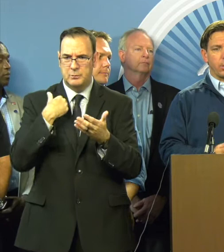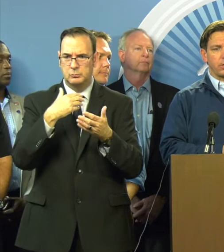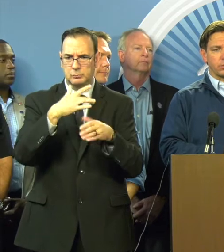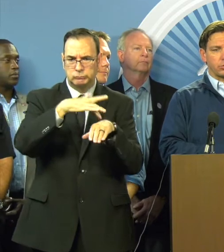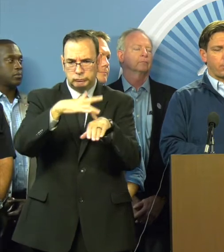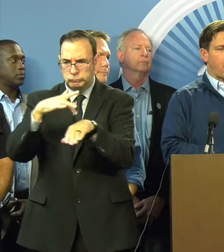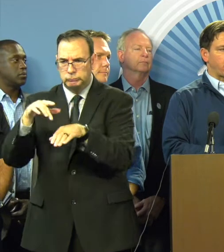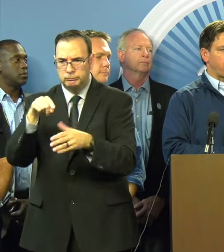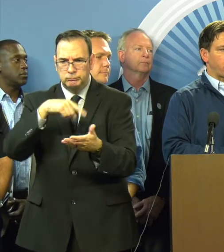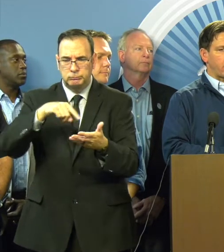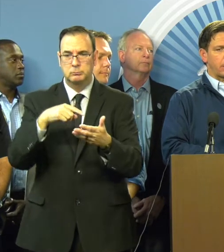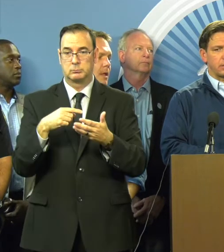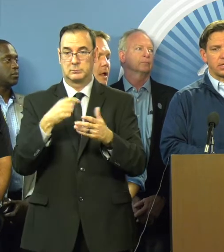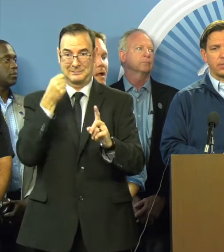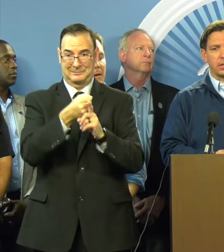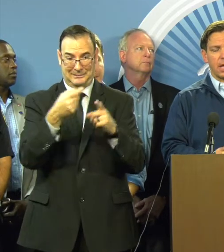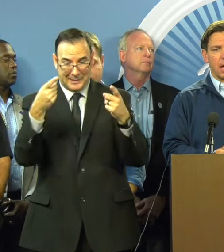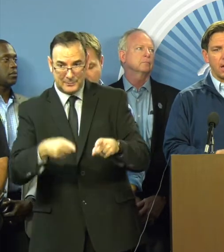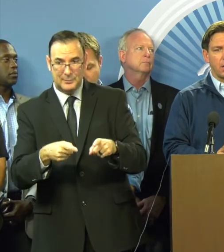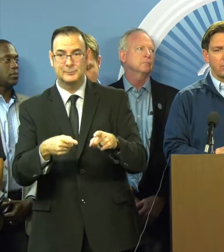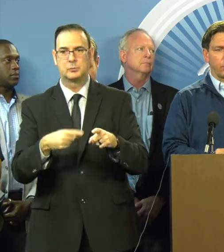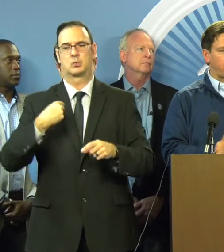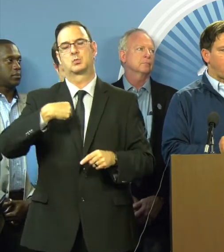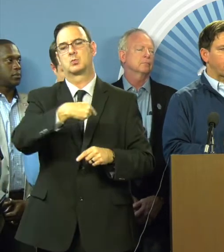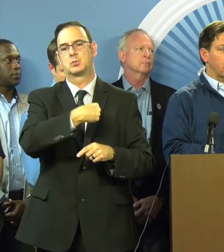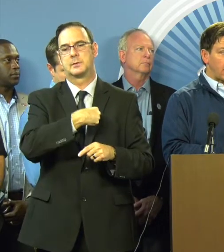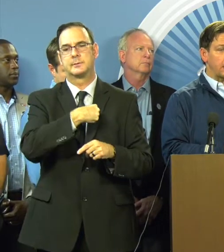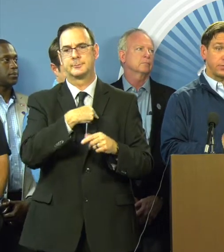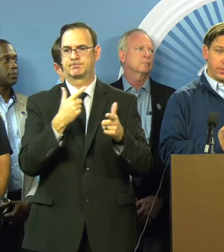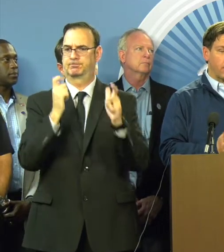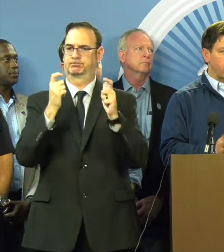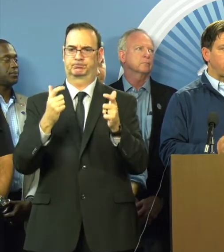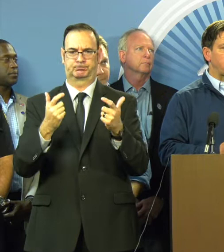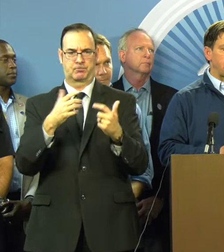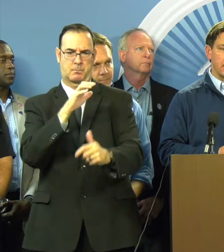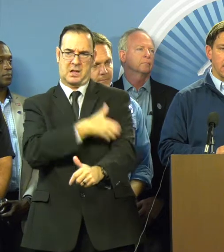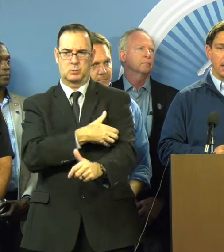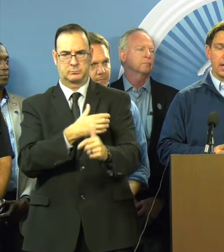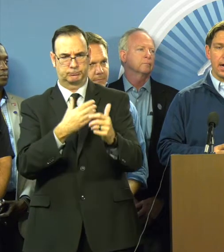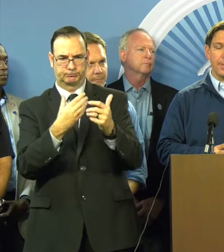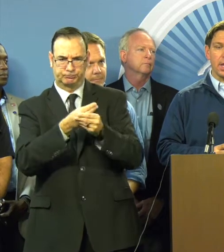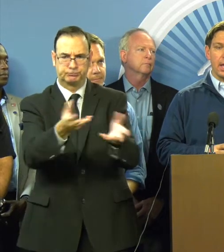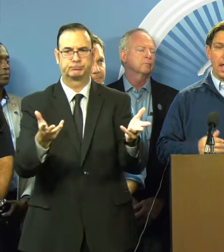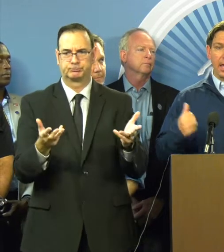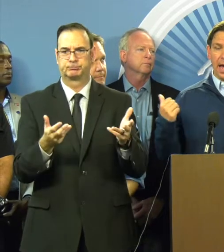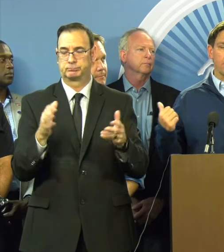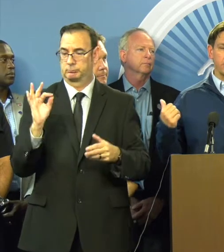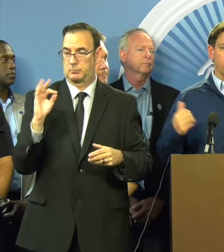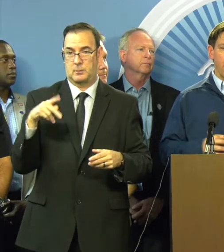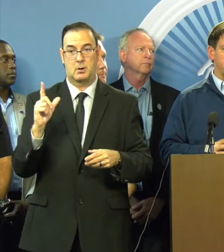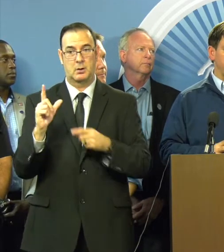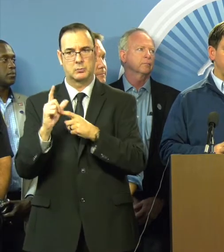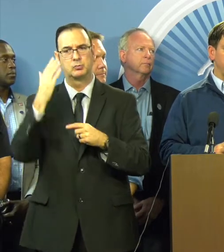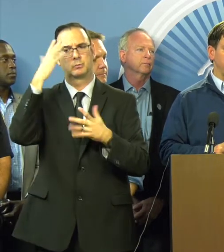can go in and restore power very quickly. That's something that Florida Power and Light is very, very keyed in on. And I